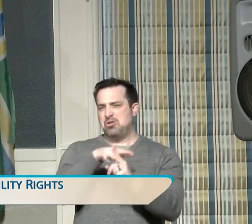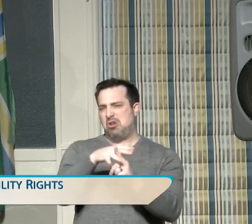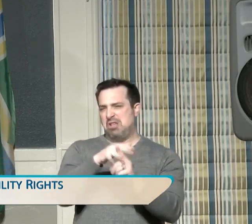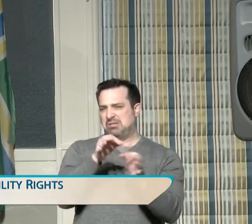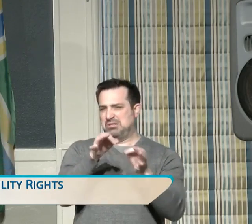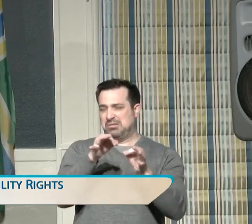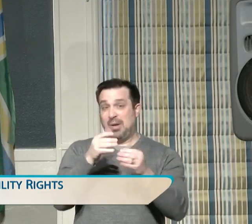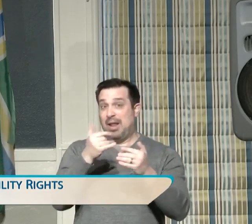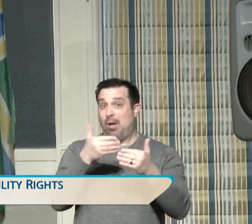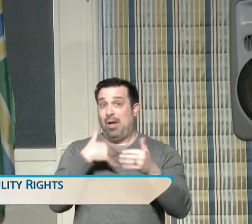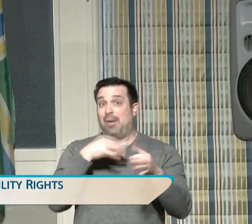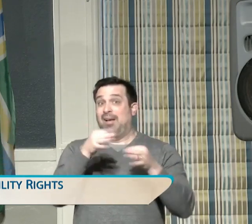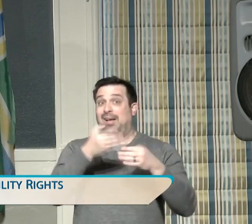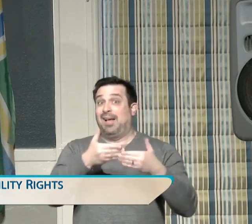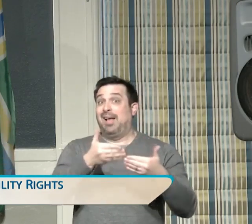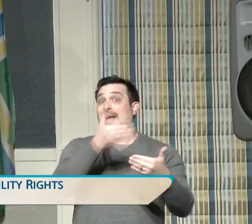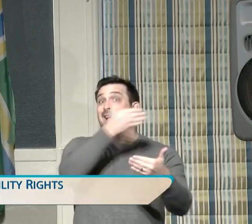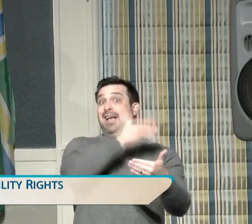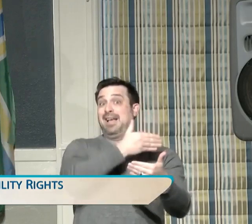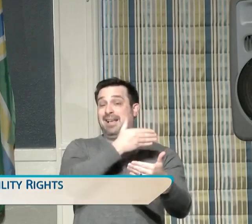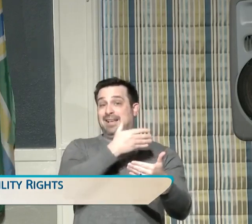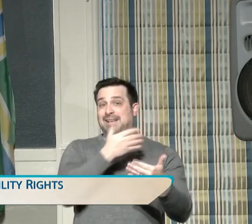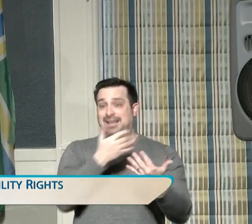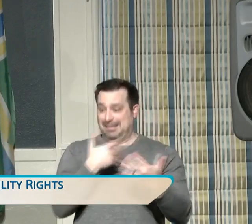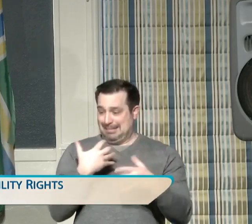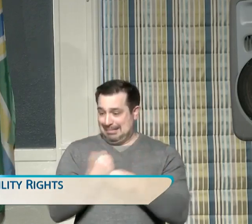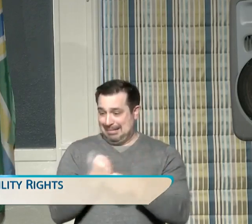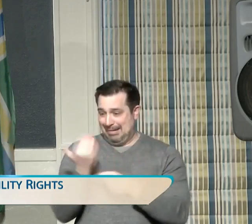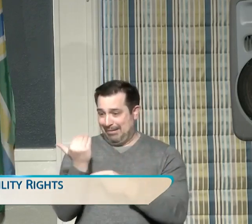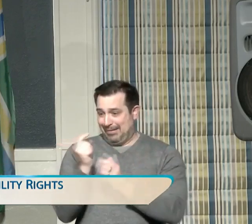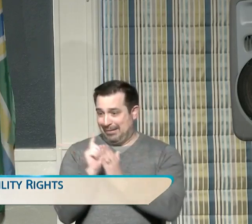further back in my now 15 minutes or so.